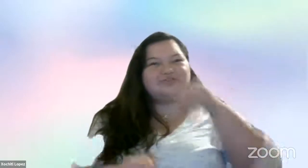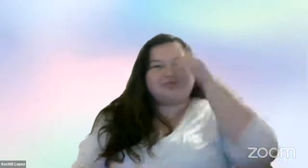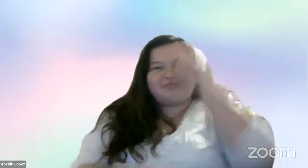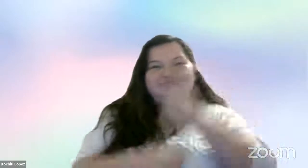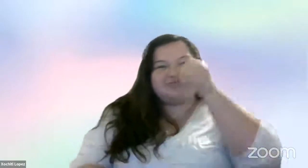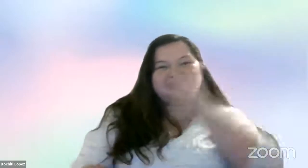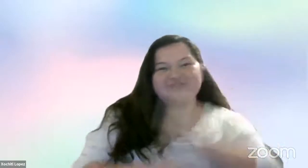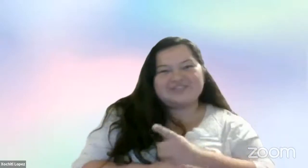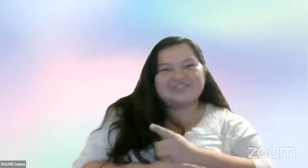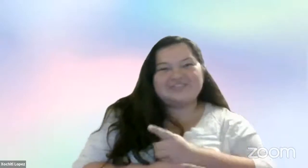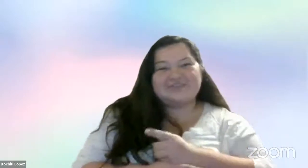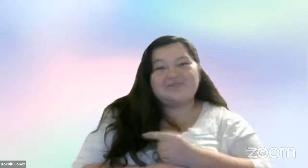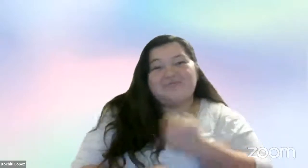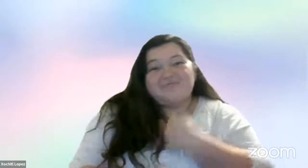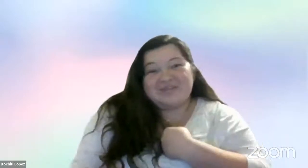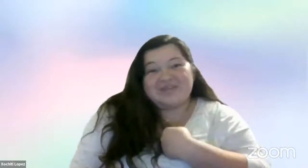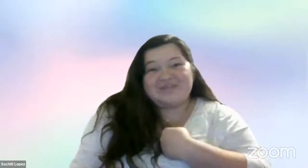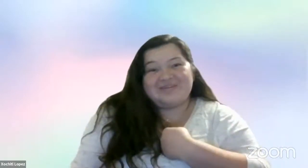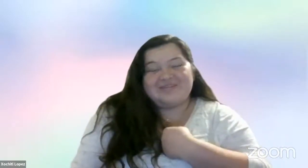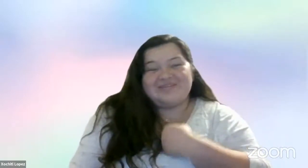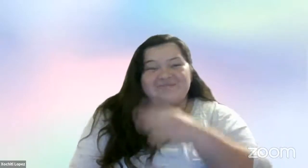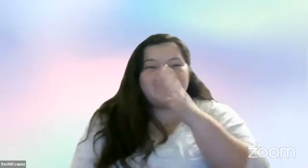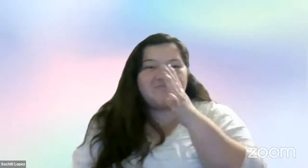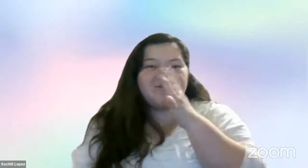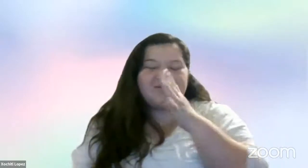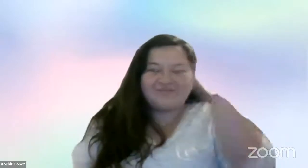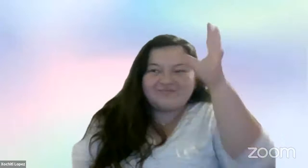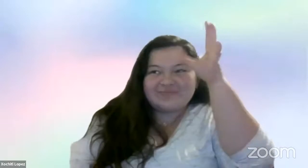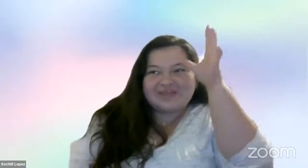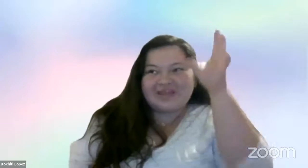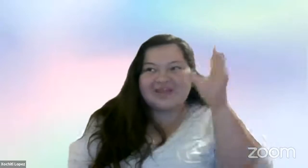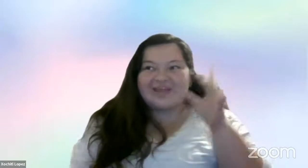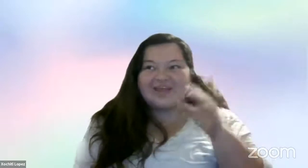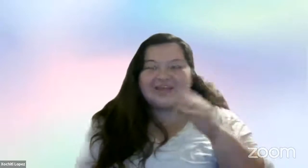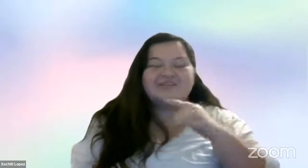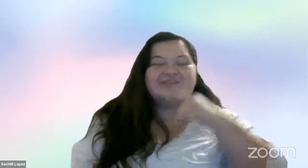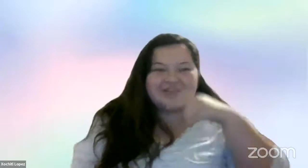My family, I have older siblings, and